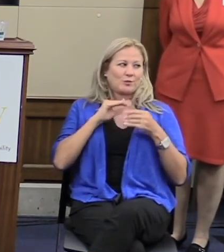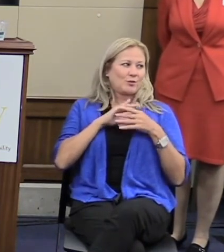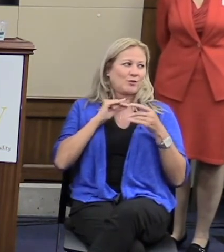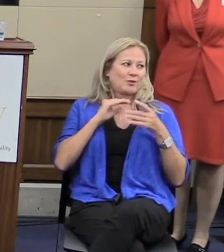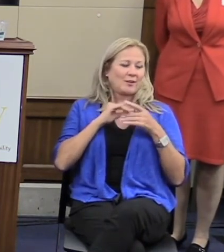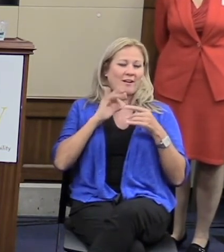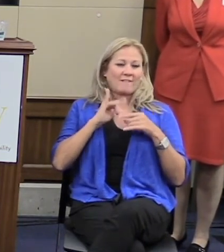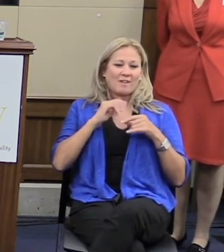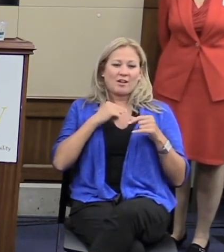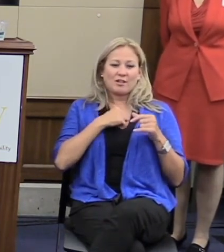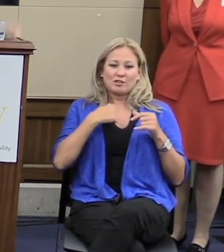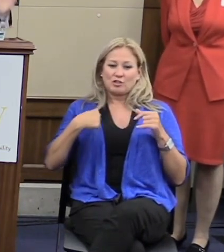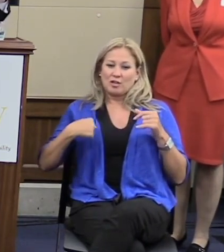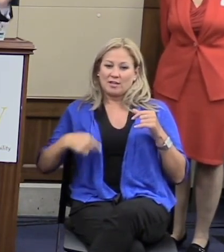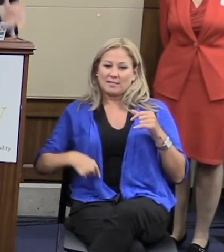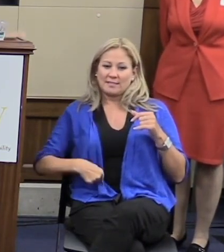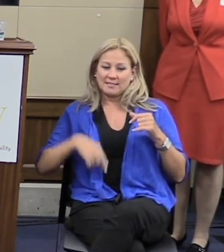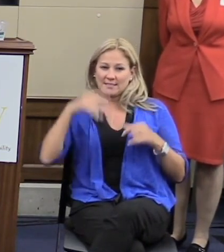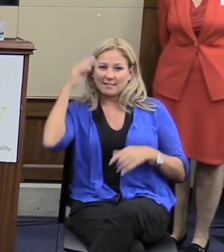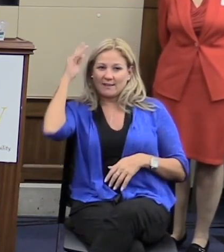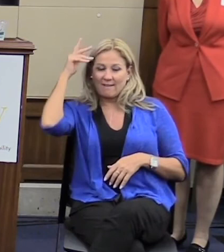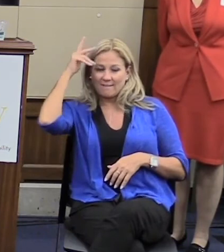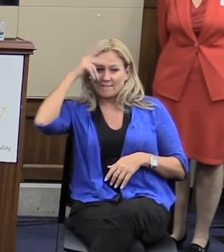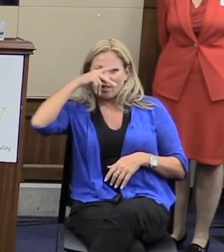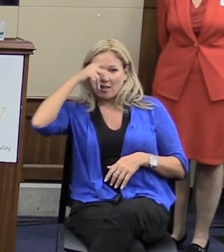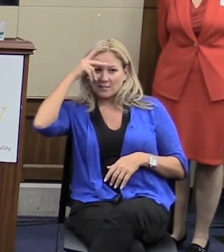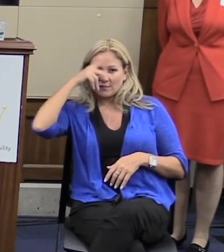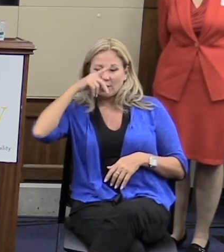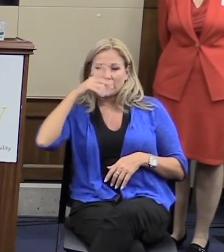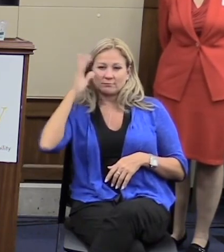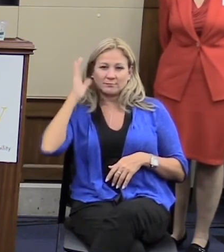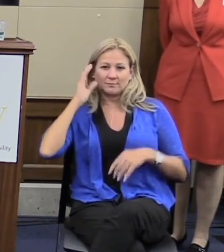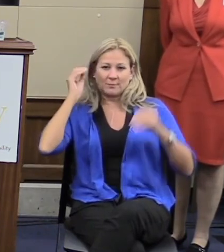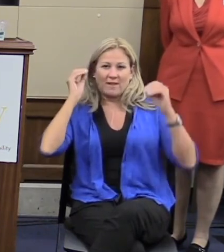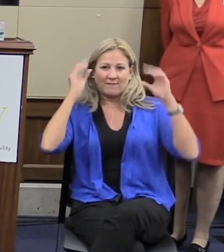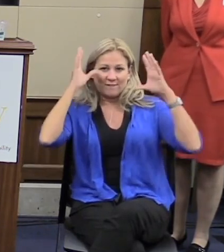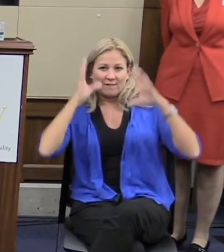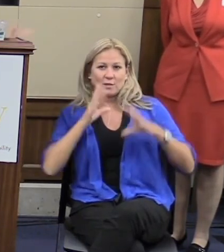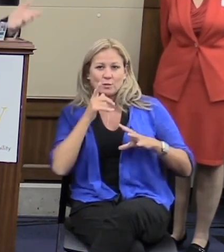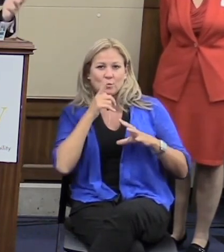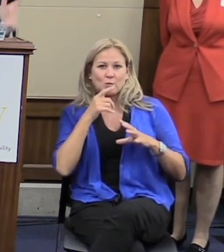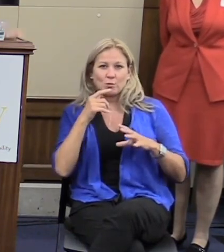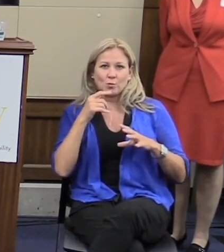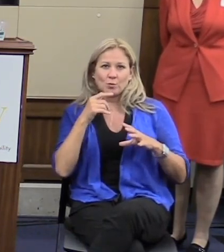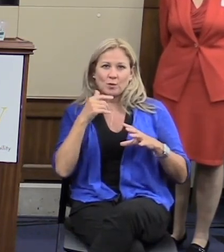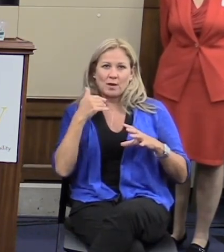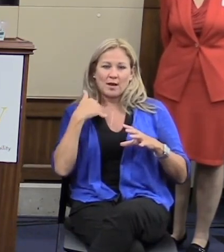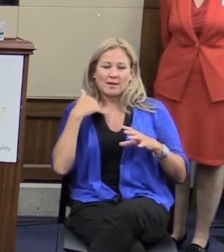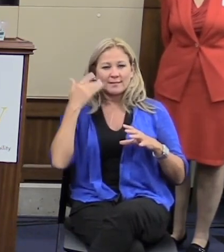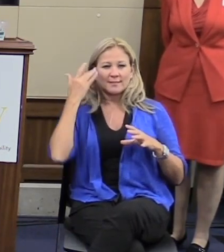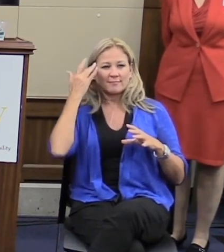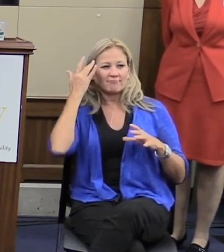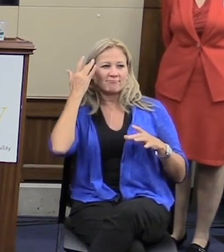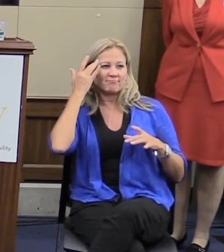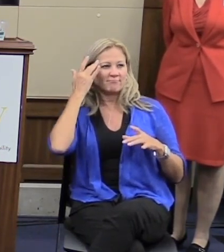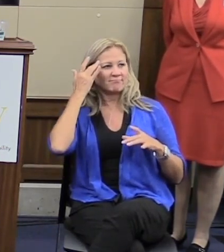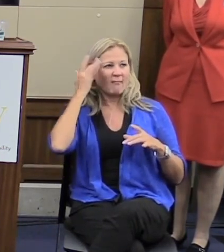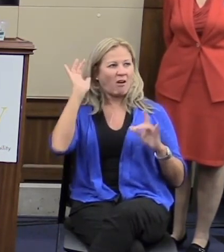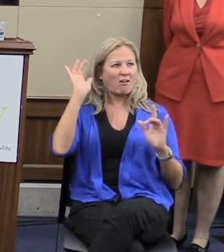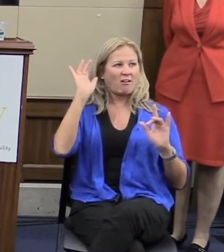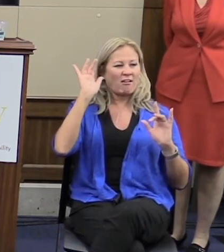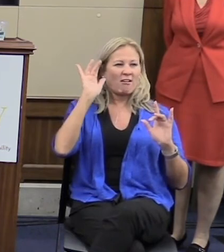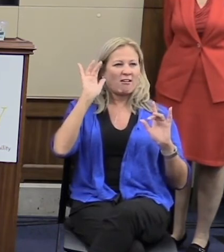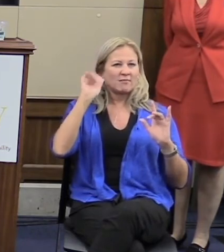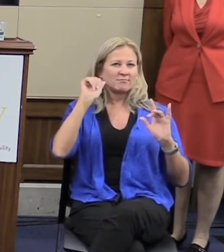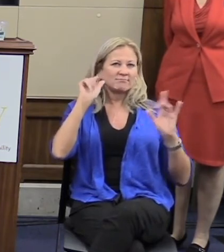of a Chinese philosopher, once a professor who had a smart alecky professor